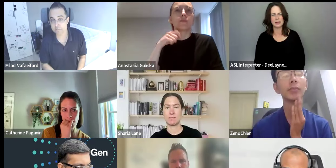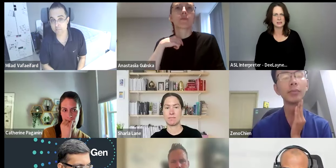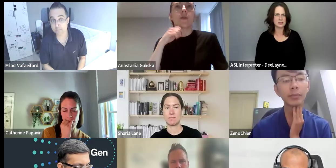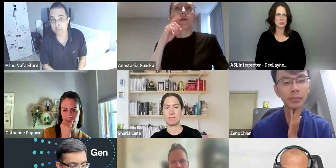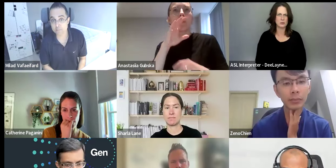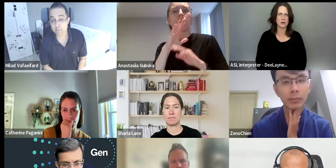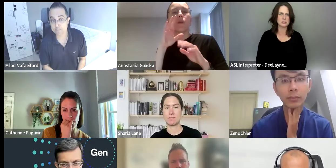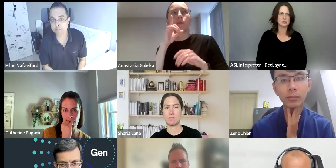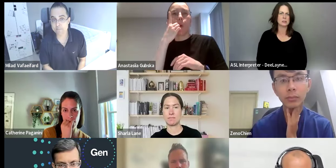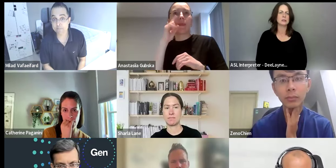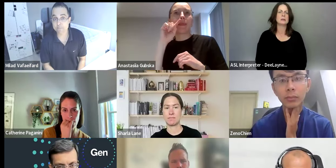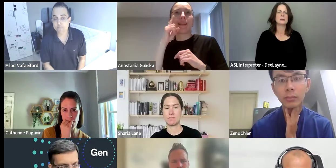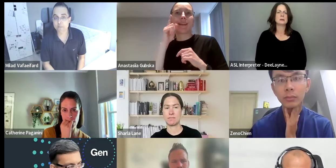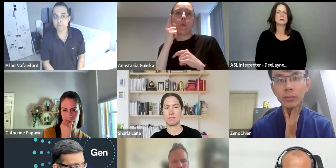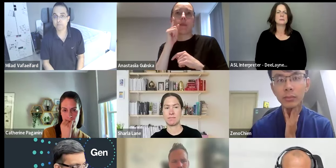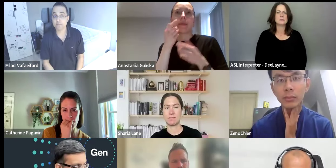join. Anastasia, what are your thoughts?